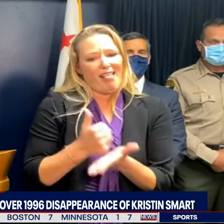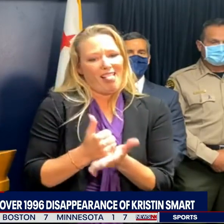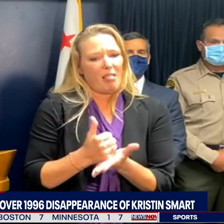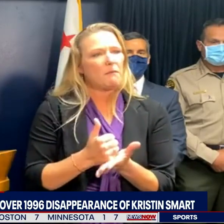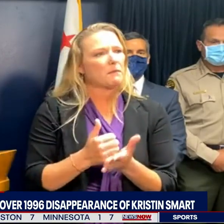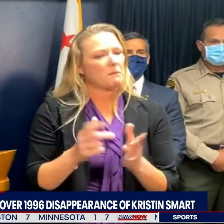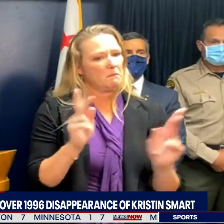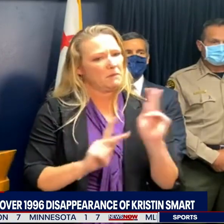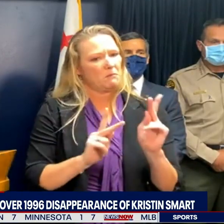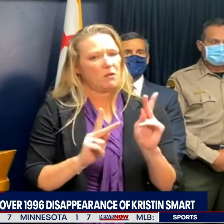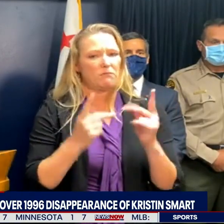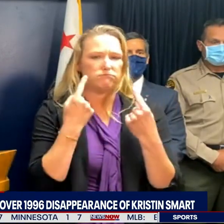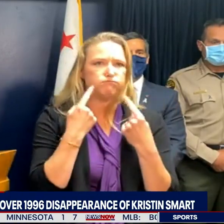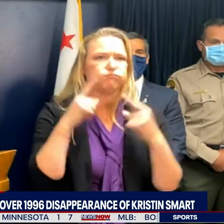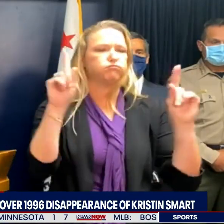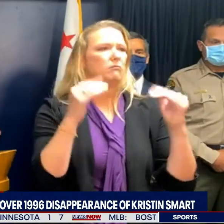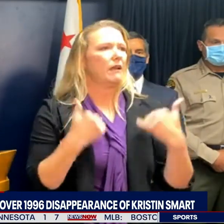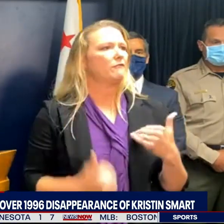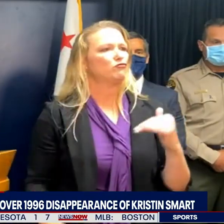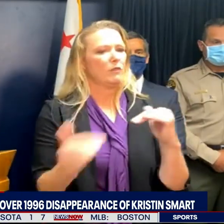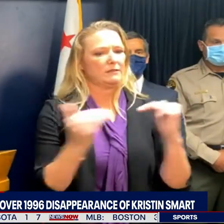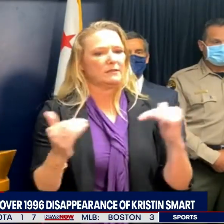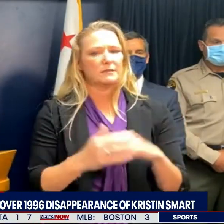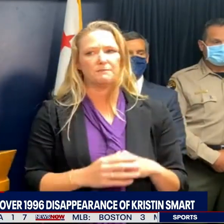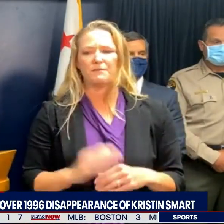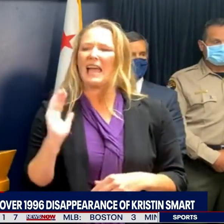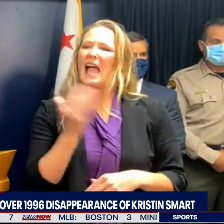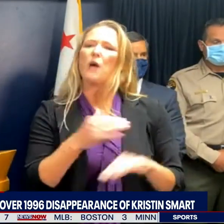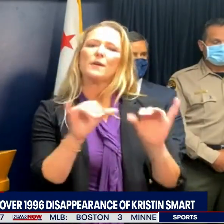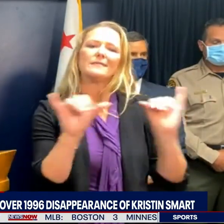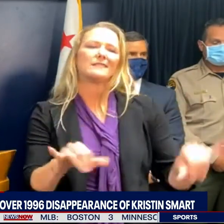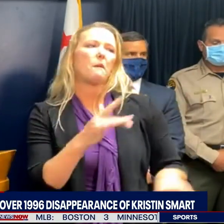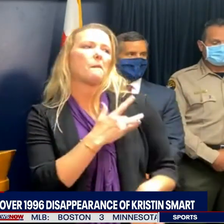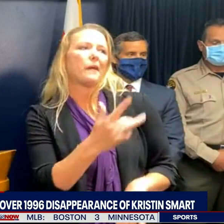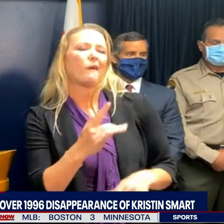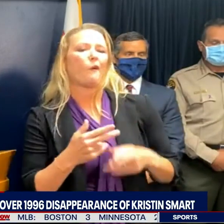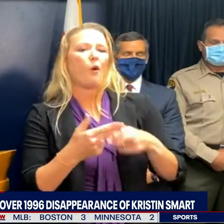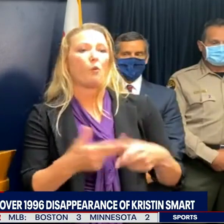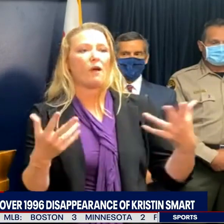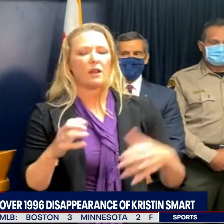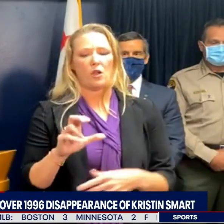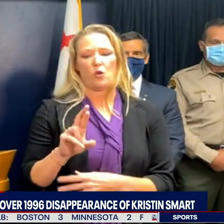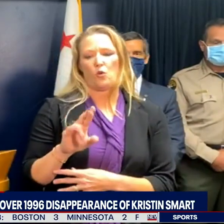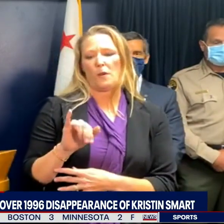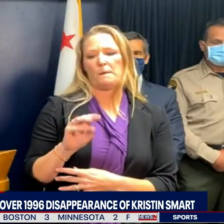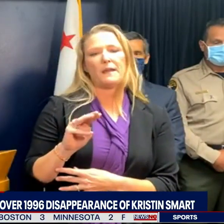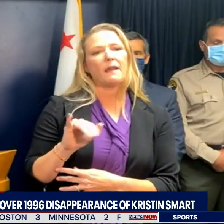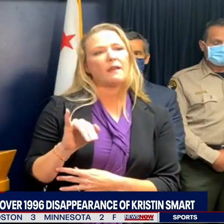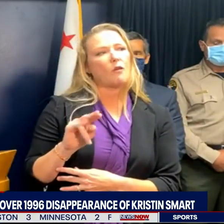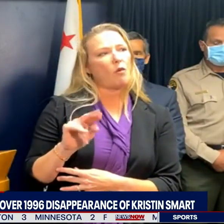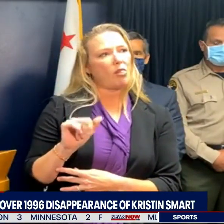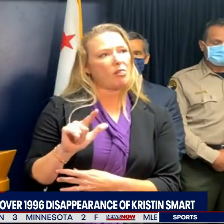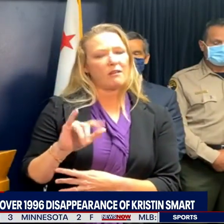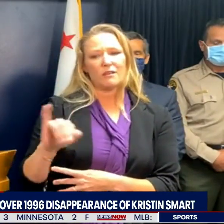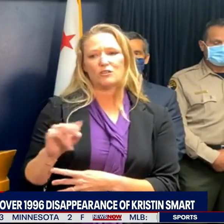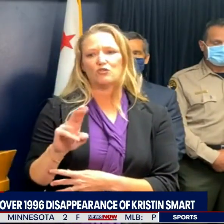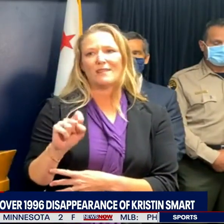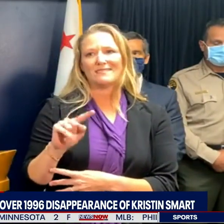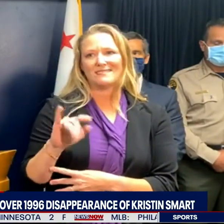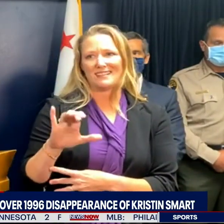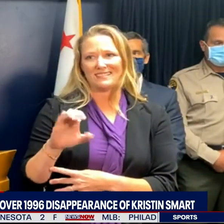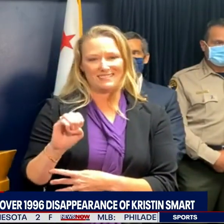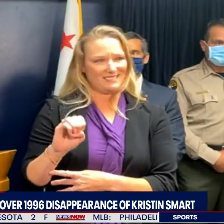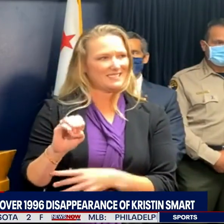justice. The system has traditionally been called the criminal justice system. I think it's more properly called